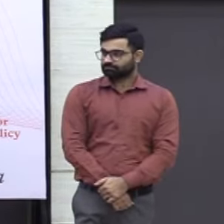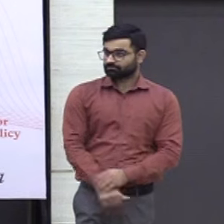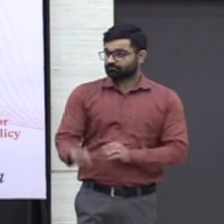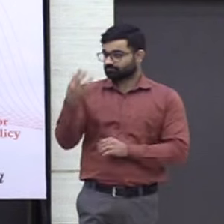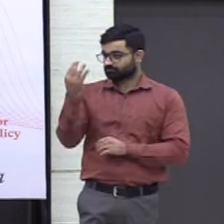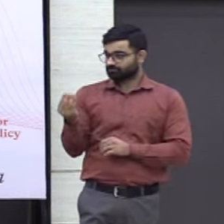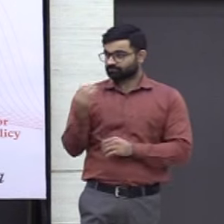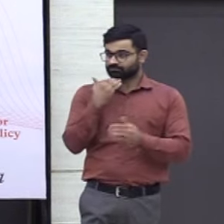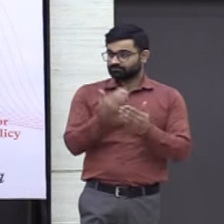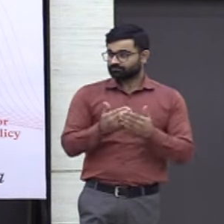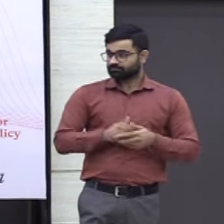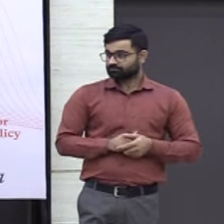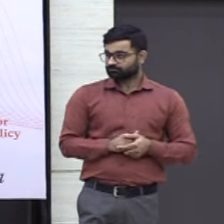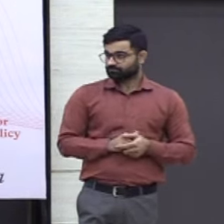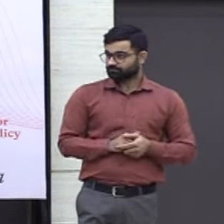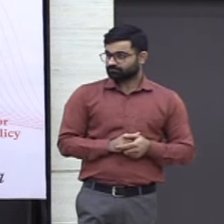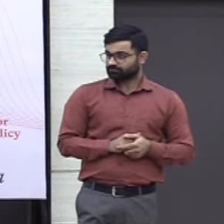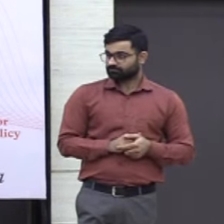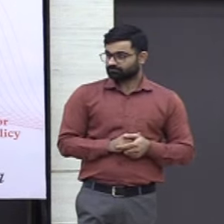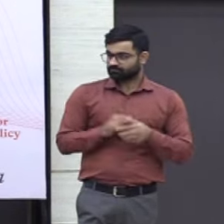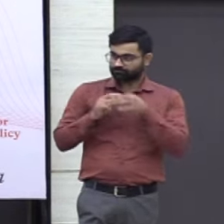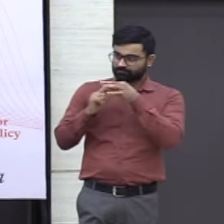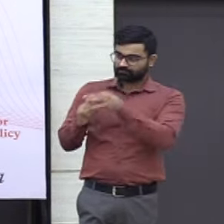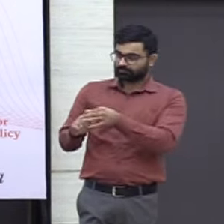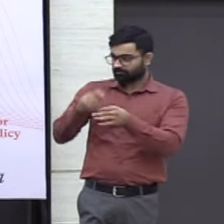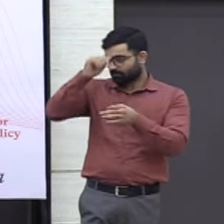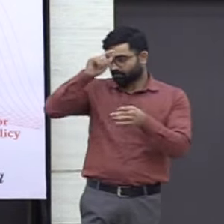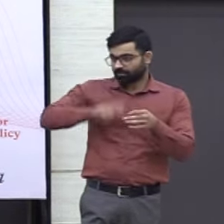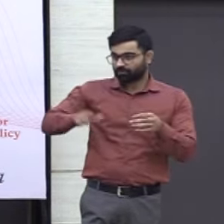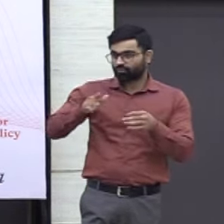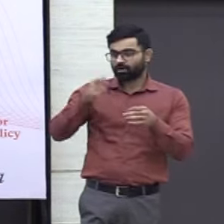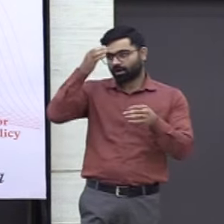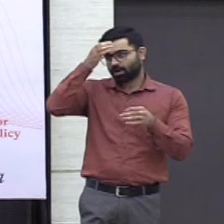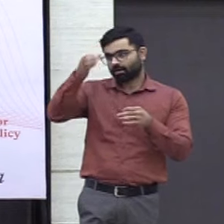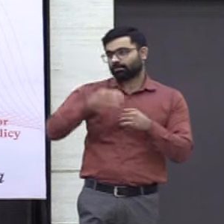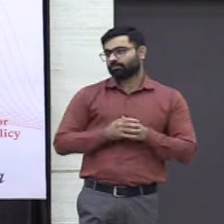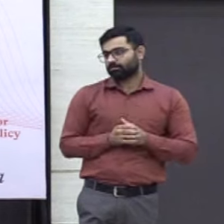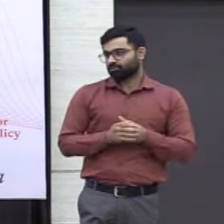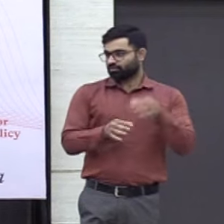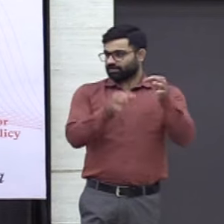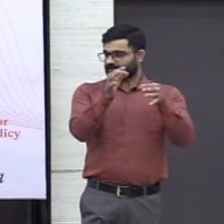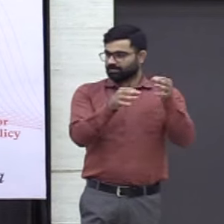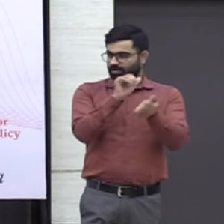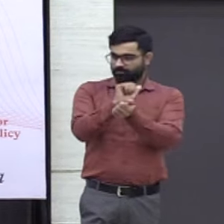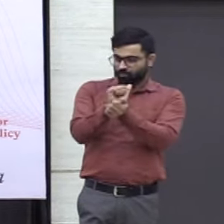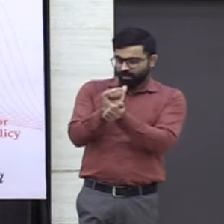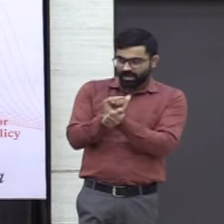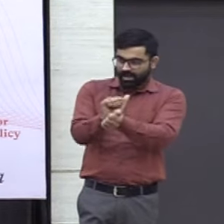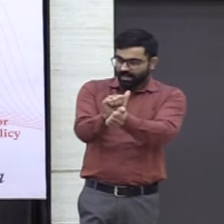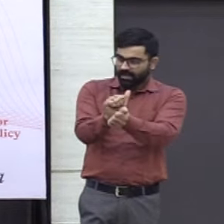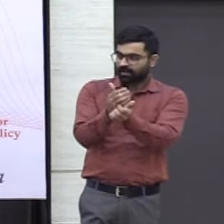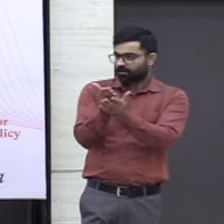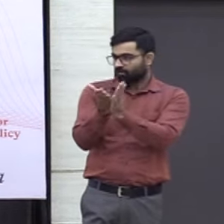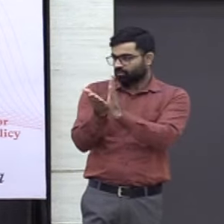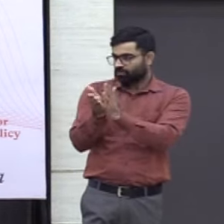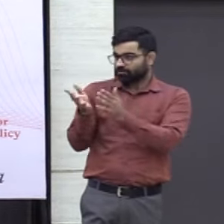Good evening, sir. Thank you so much. The question is, in India, we have this concept of justifying police custody with reference to,